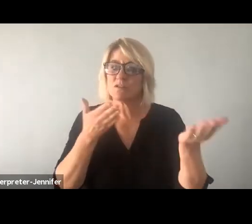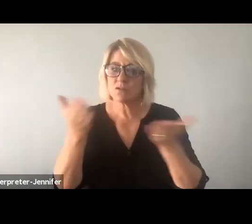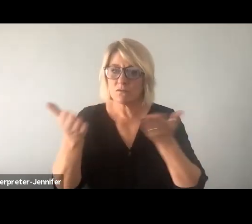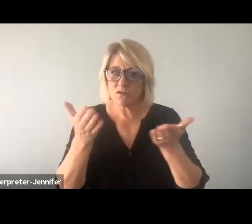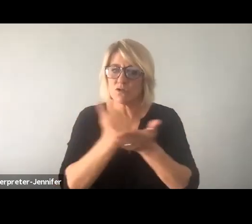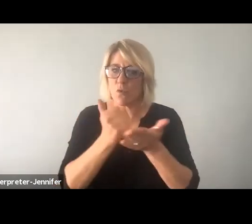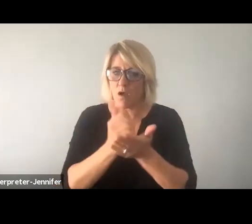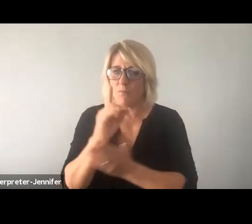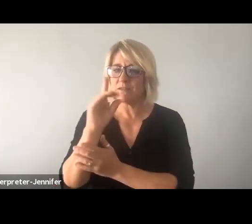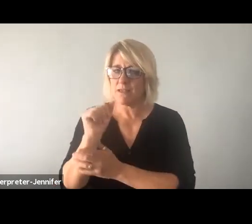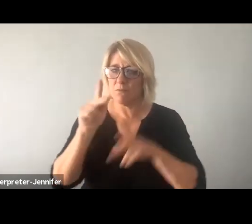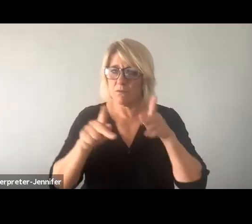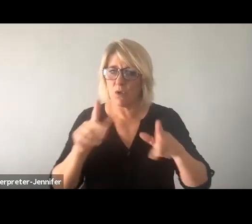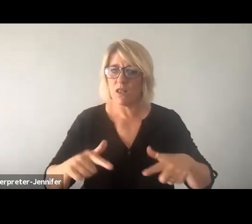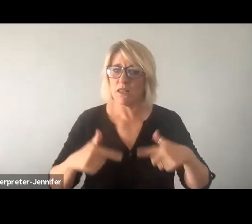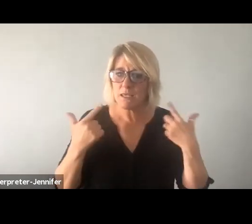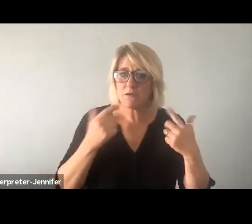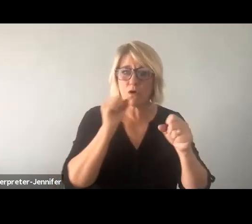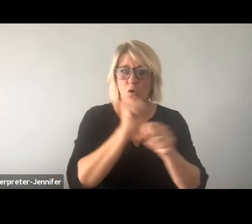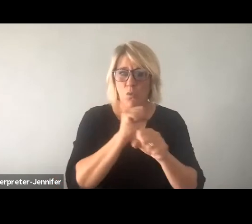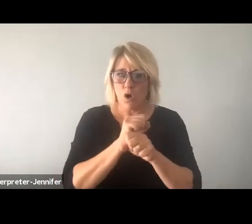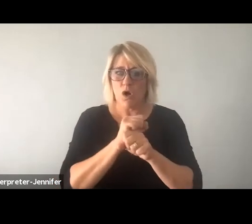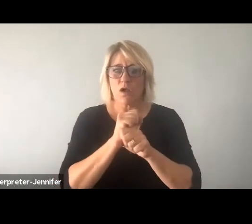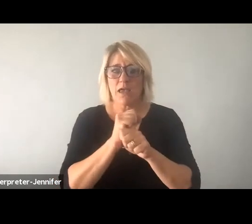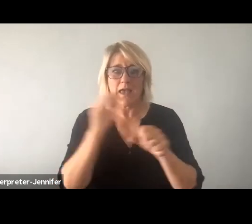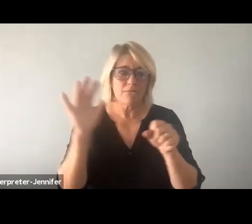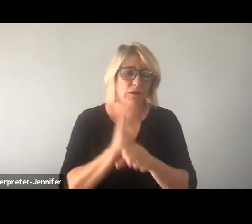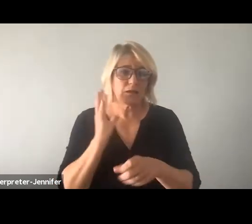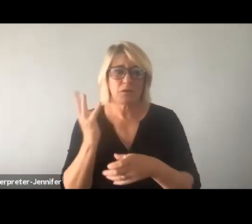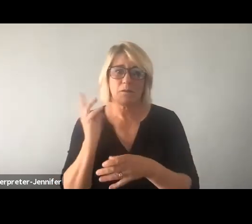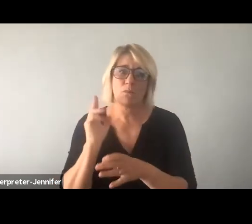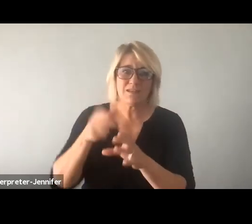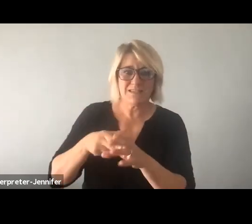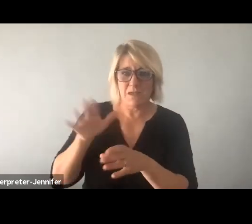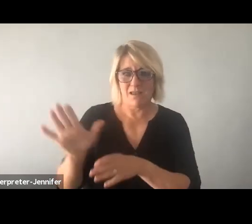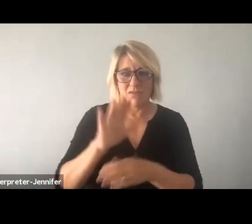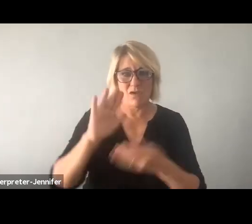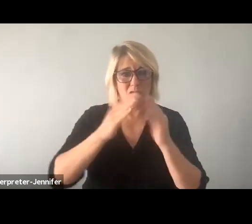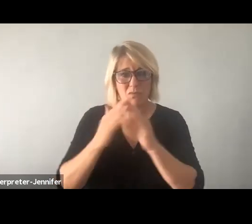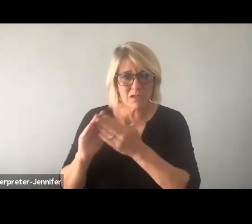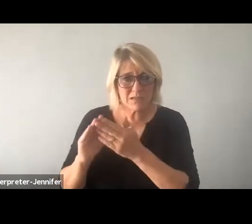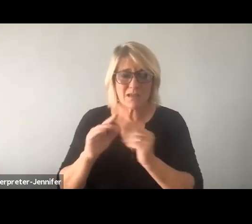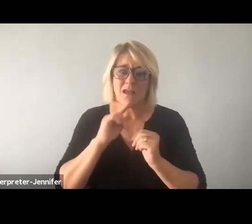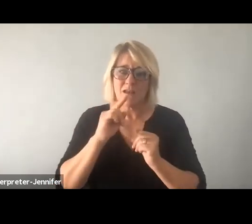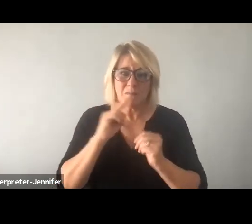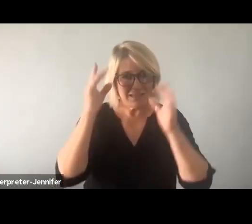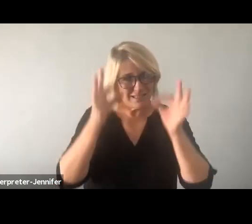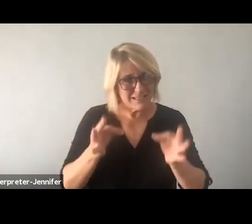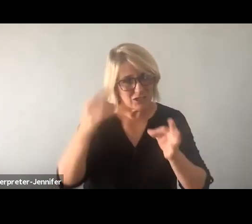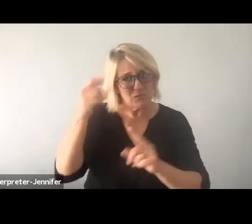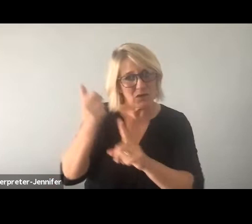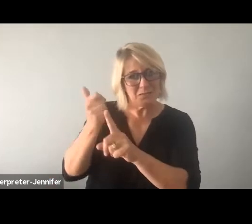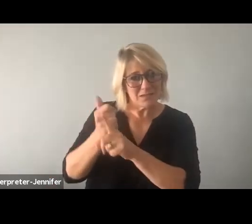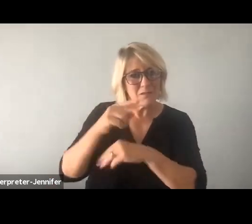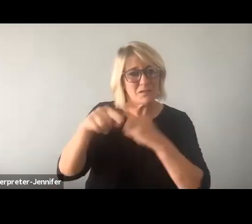disabled people live, work, and fully participate in their communities and to make choices for themselves about the